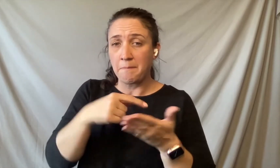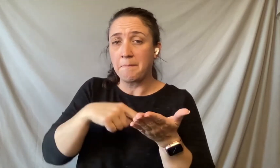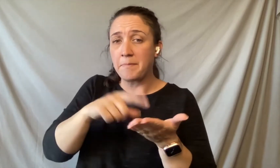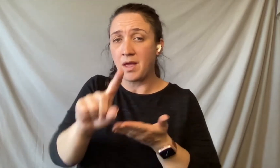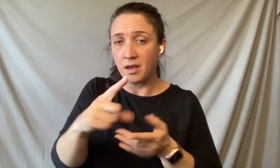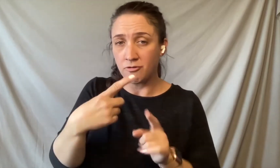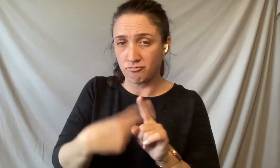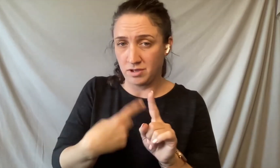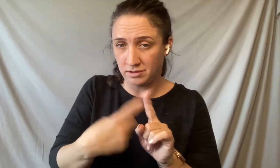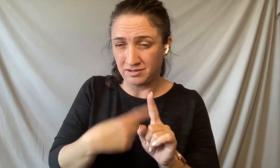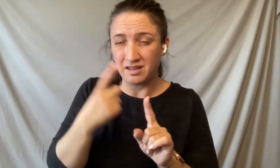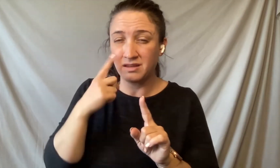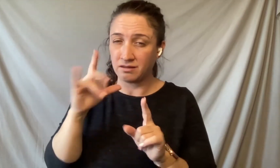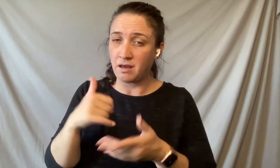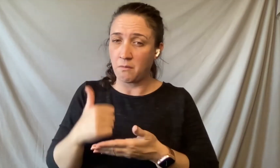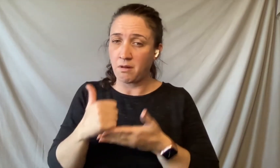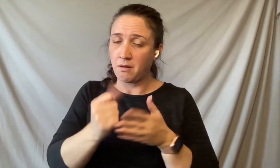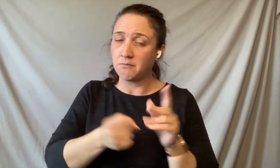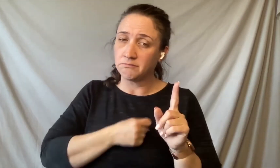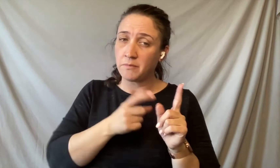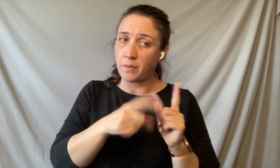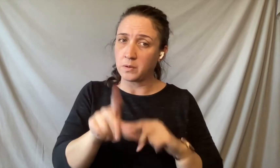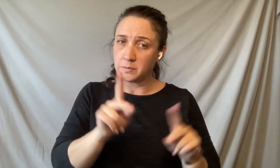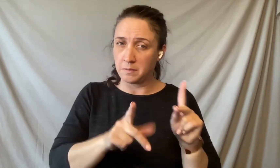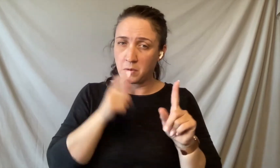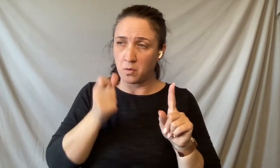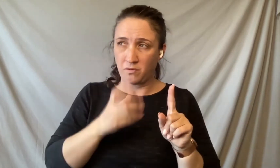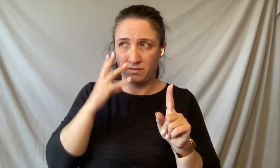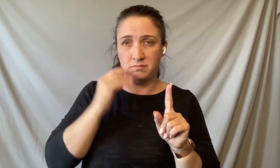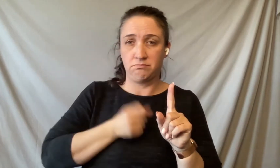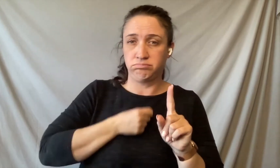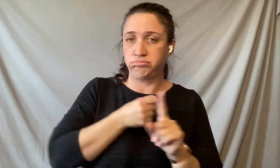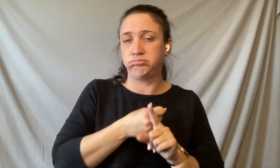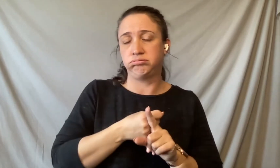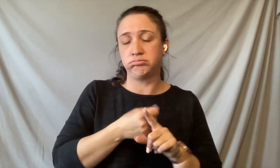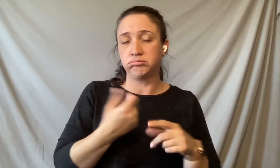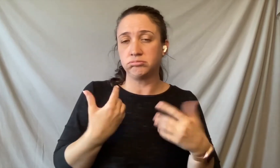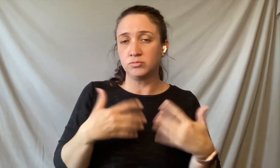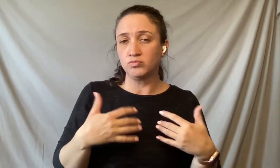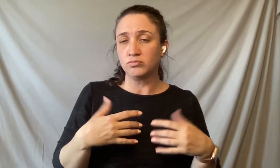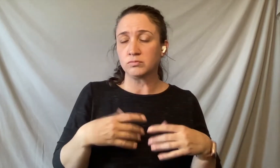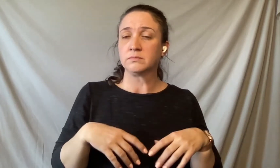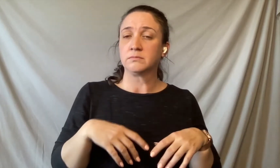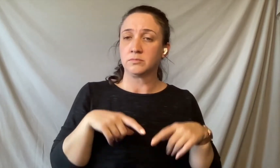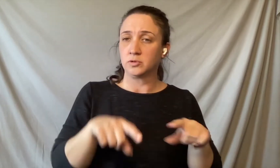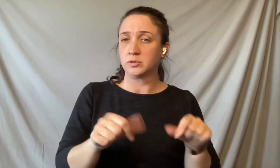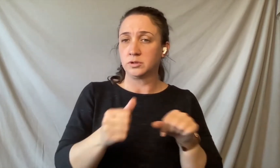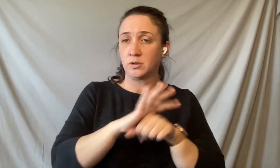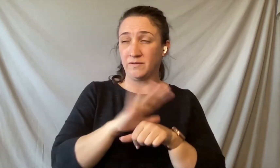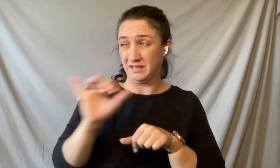hit the hardest. Does that make more, is it more clear now?